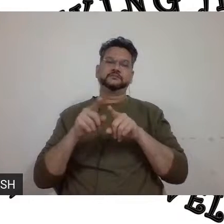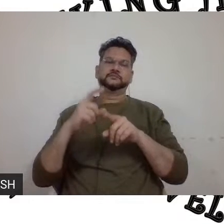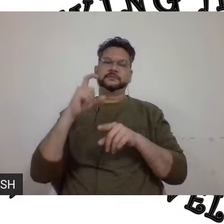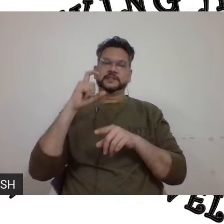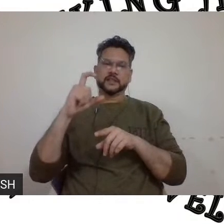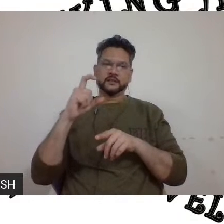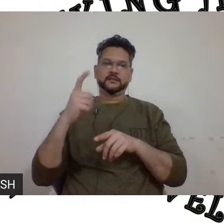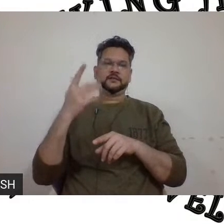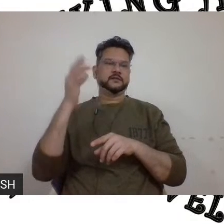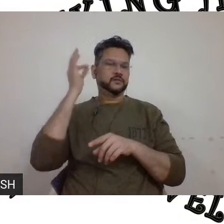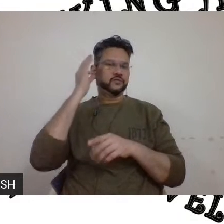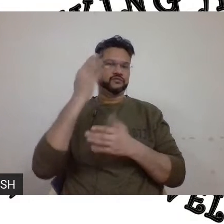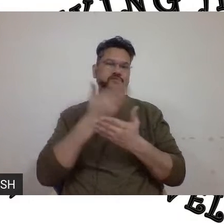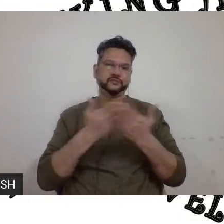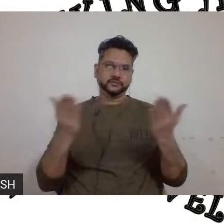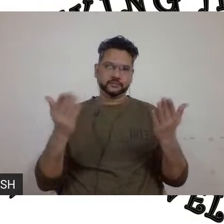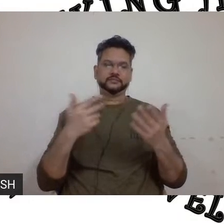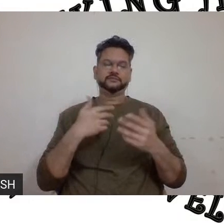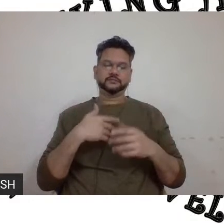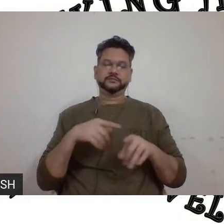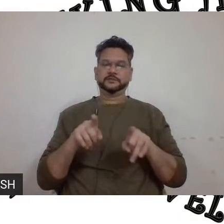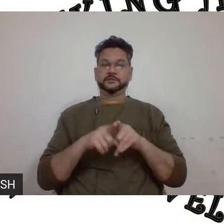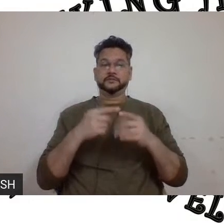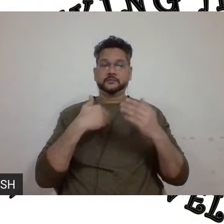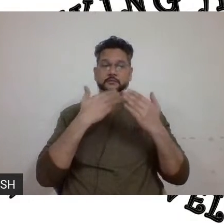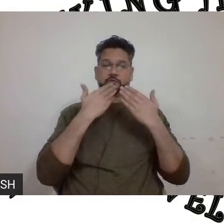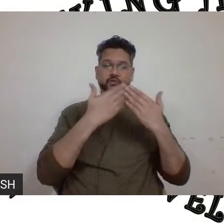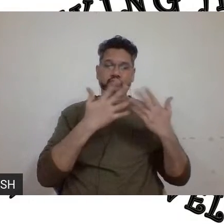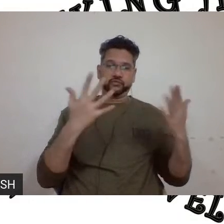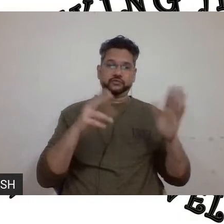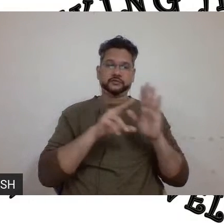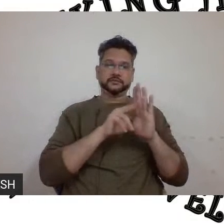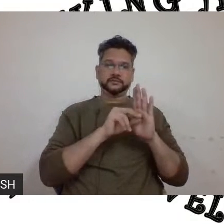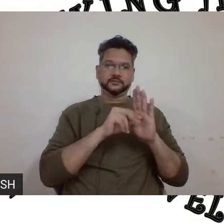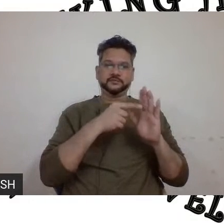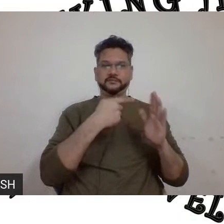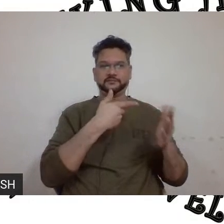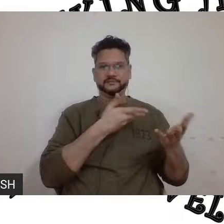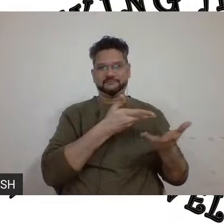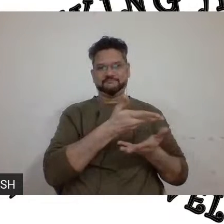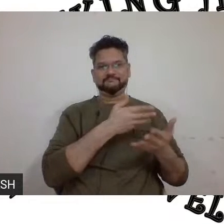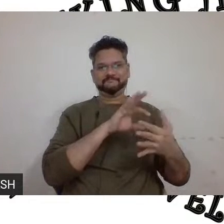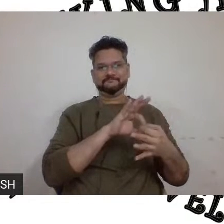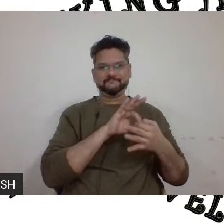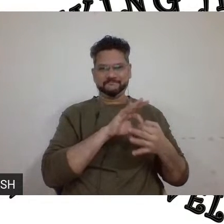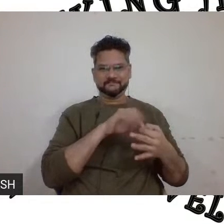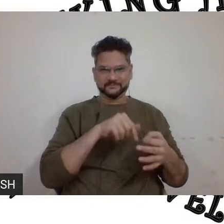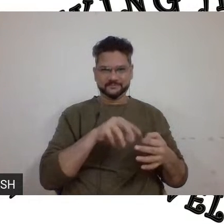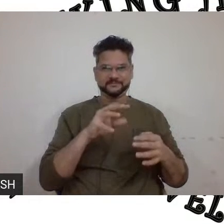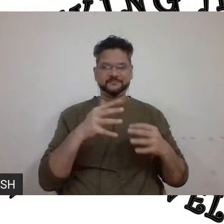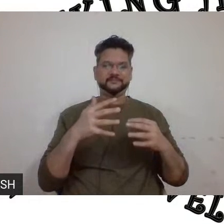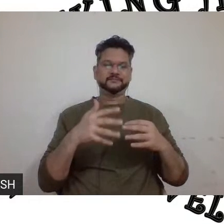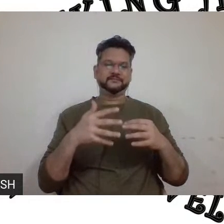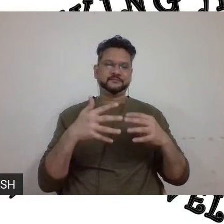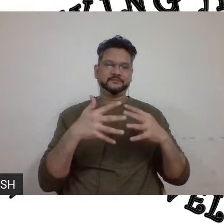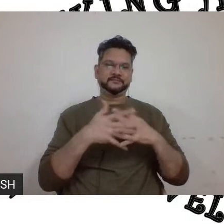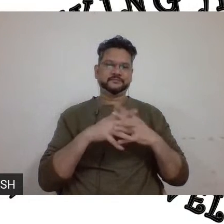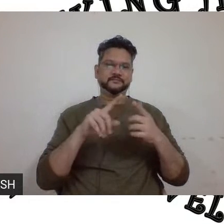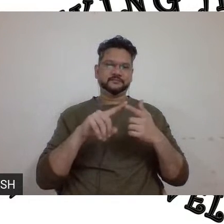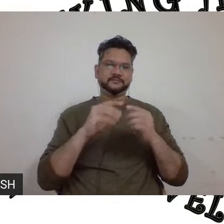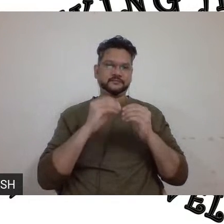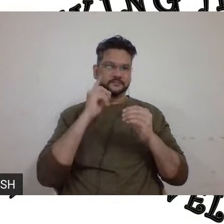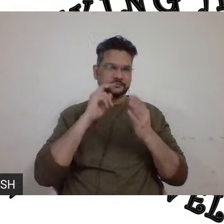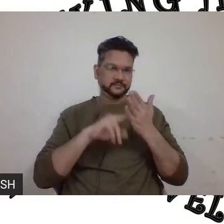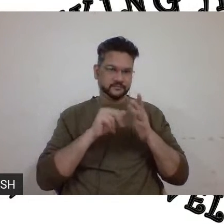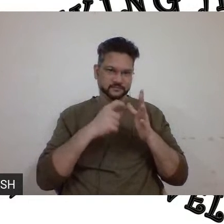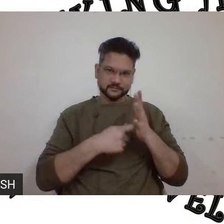Hand Welfare Foundation to collaborate with us for the webinar. This the team members,